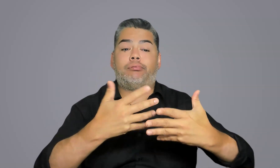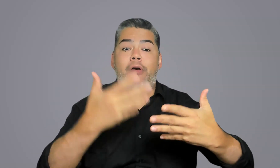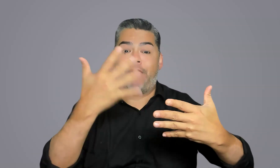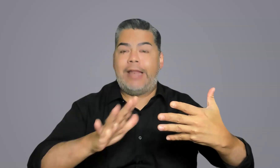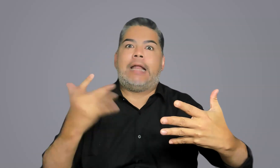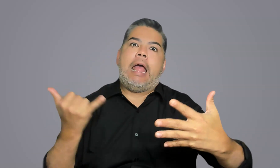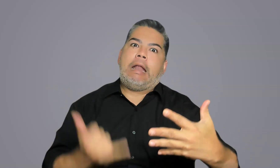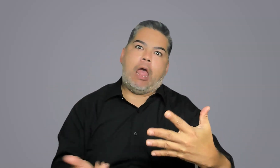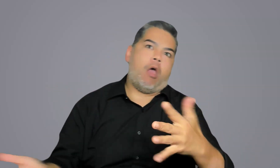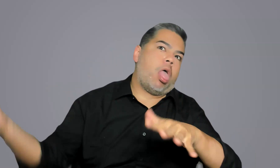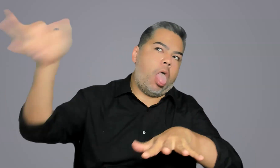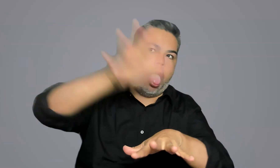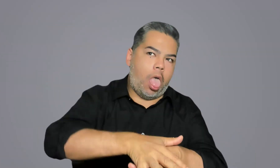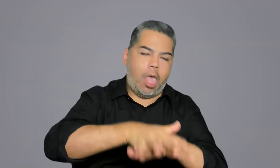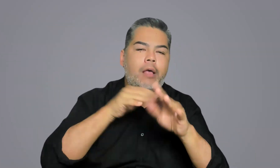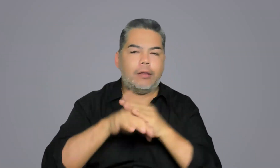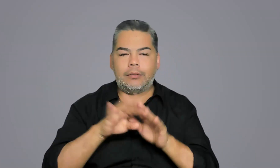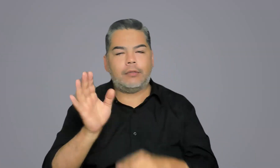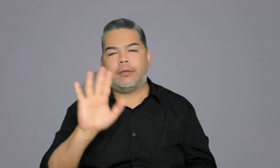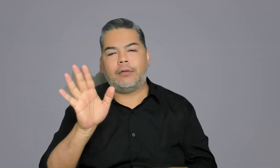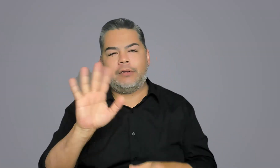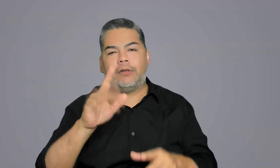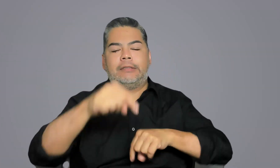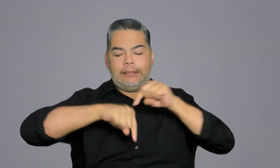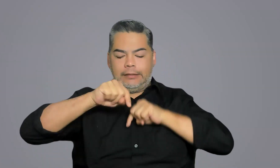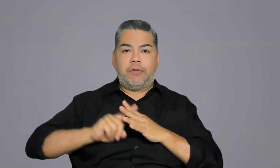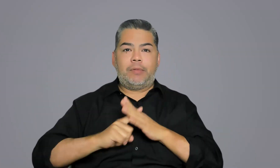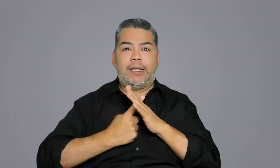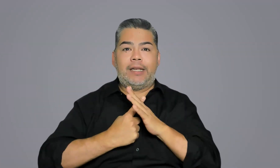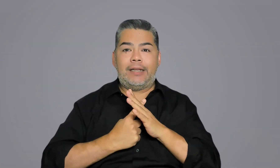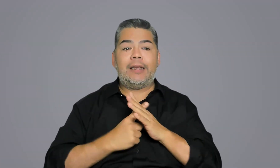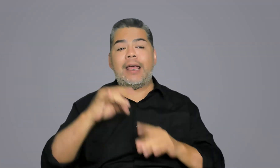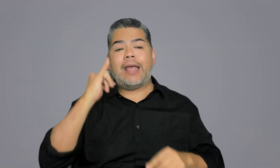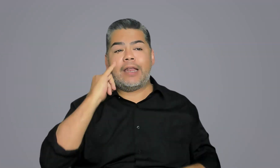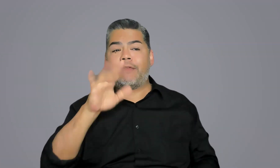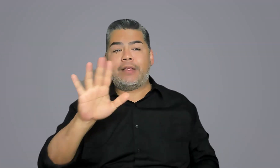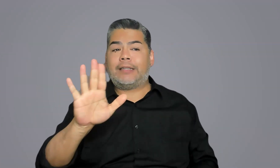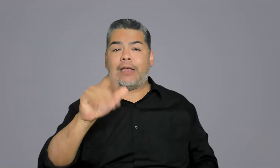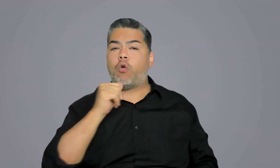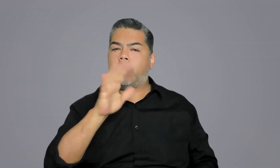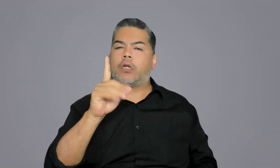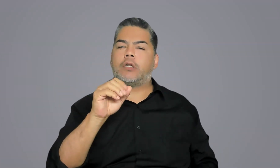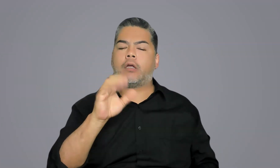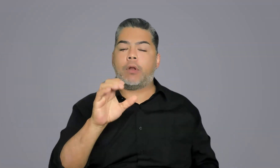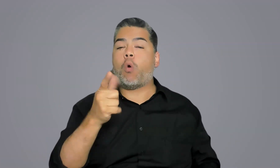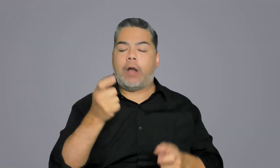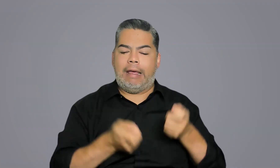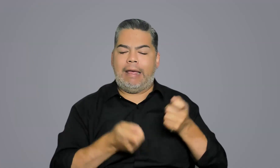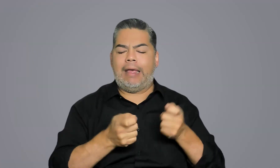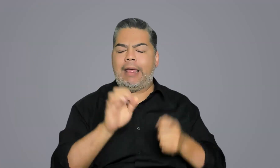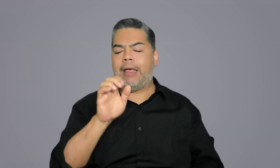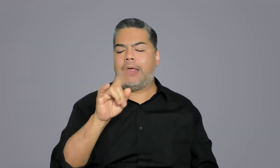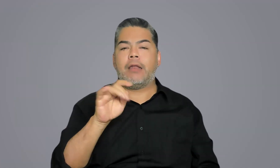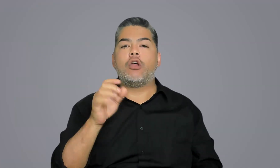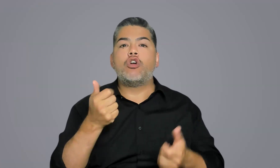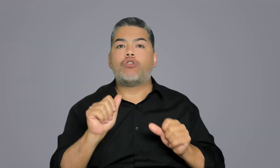accessible documents. So consider it from the beginning, and if you're not the document owner or the editor, try and plant that seed in others' minds when you're